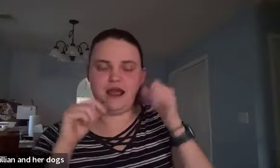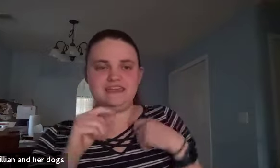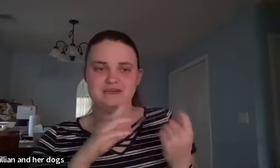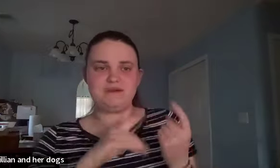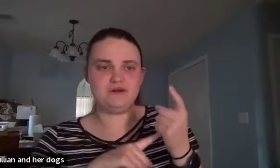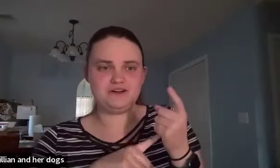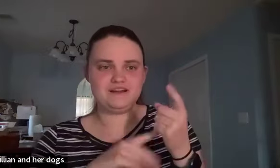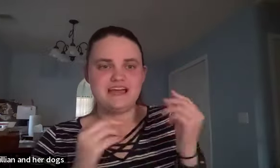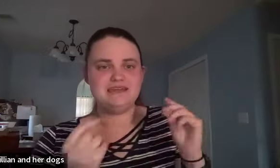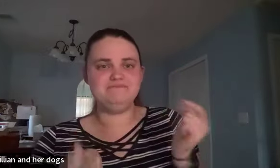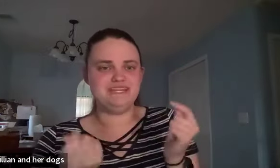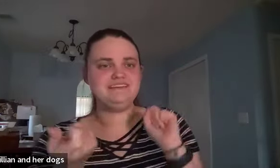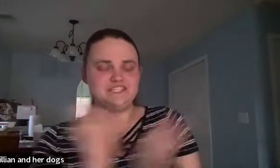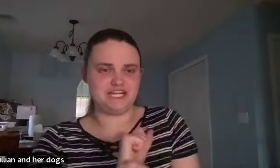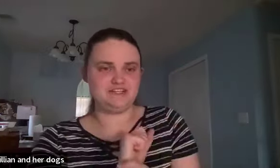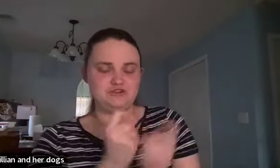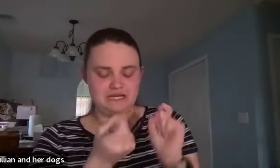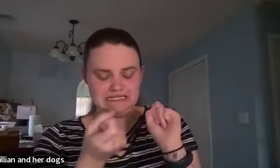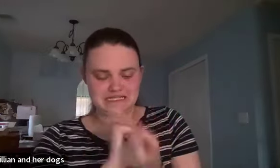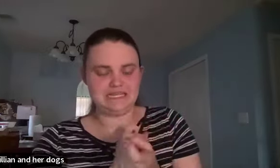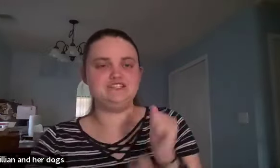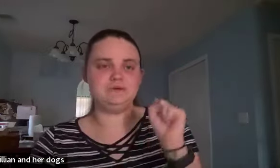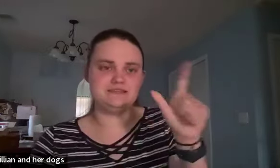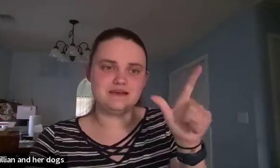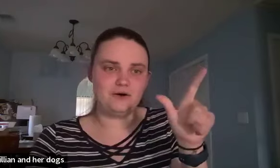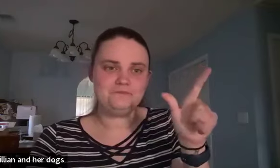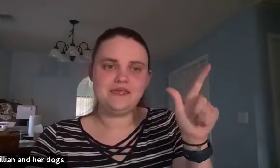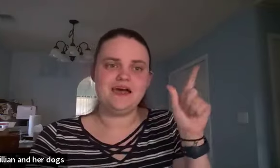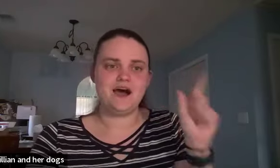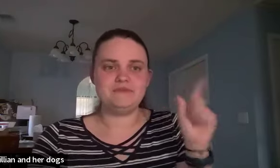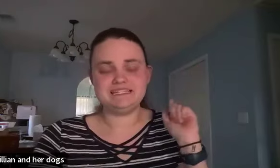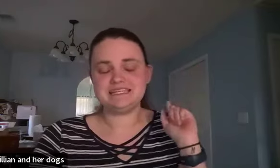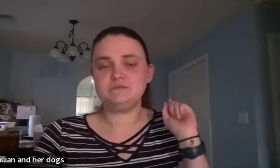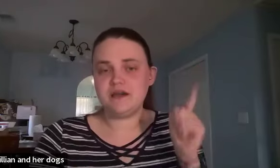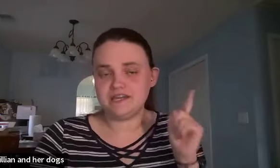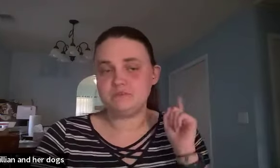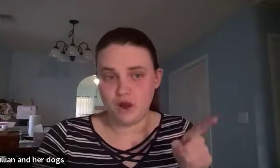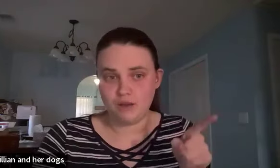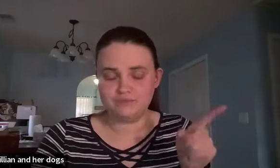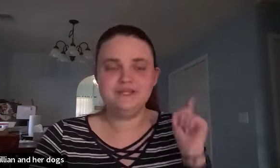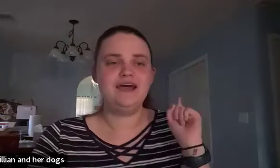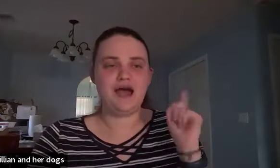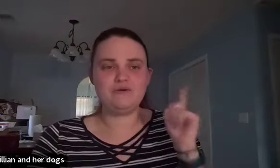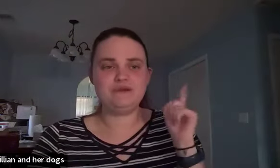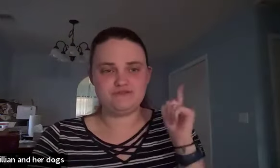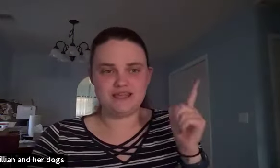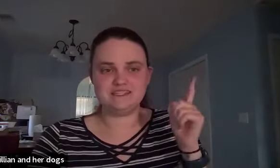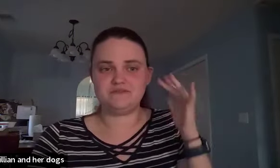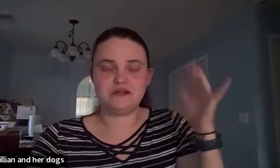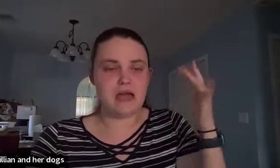I can't get my point across, I immediately translate into ASL. It is a kind of a problem. I will be with friends at a very